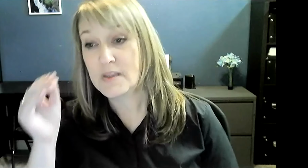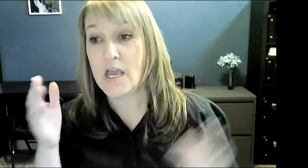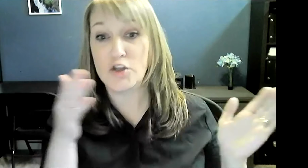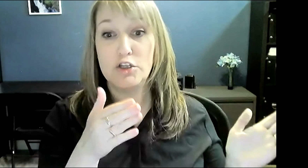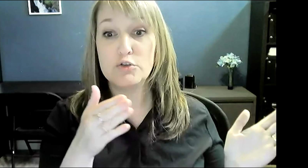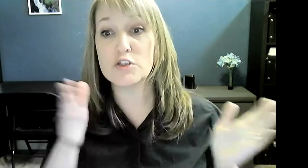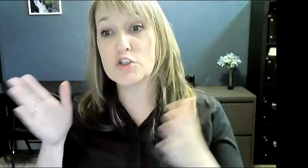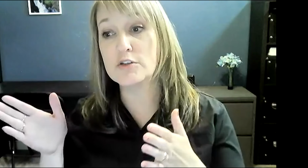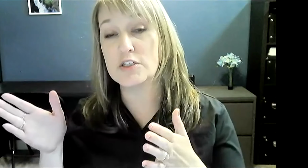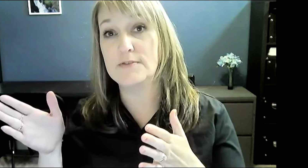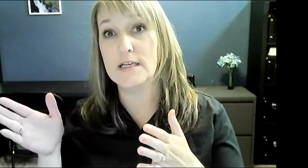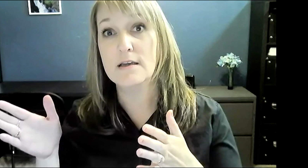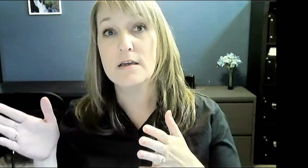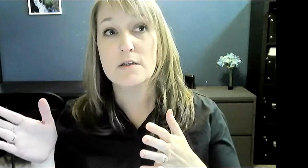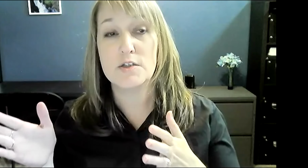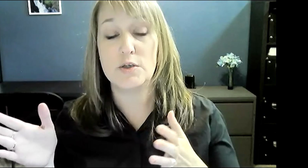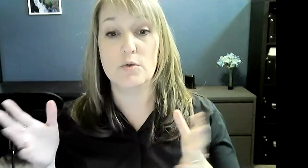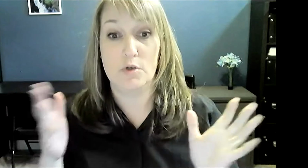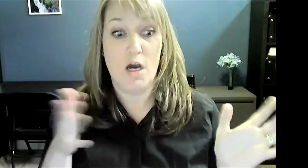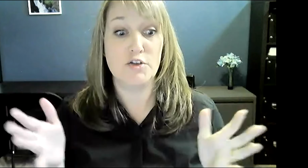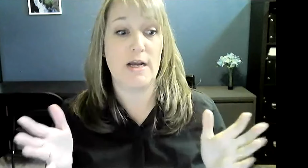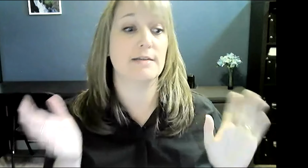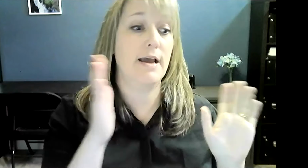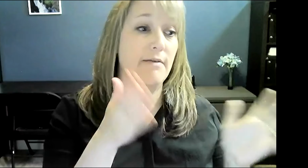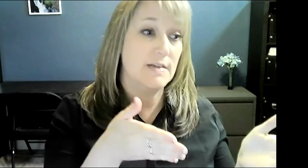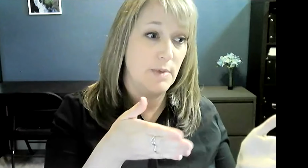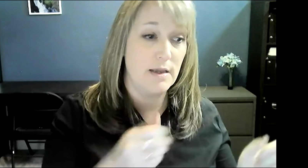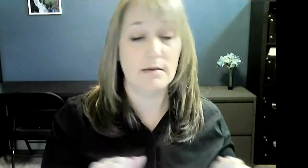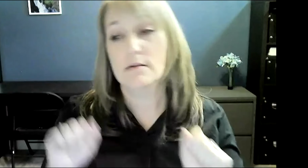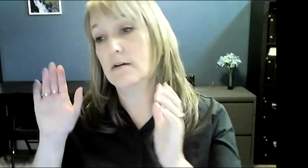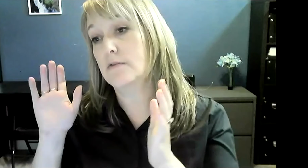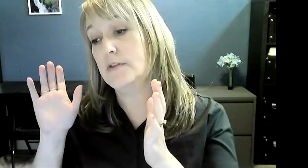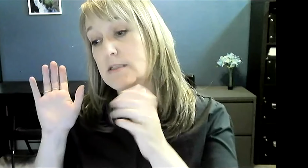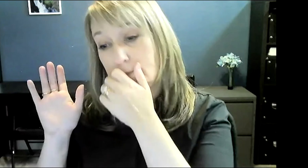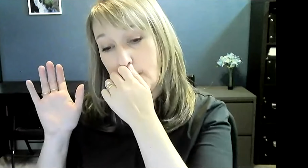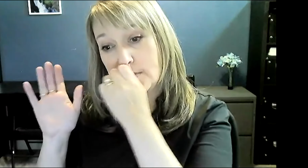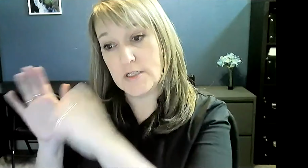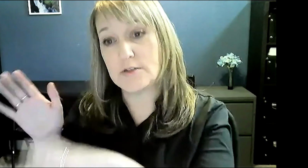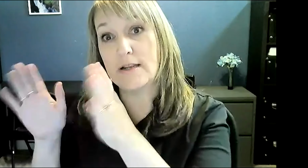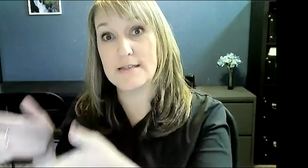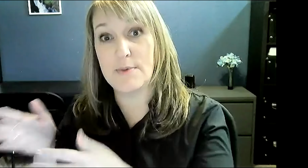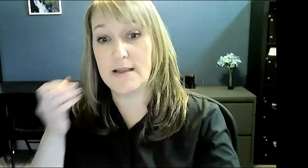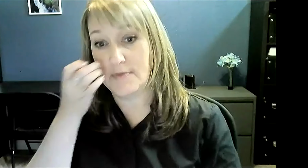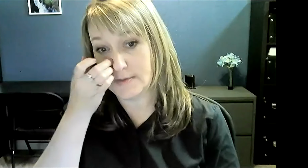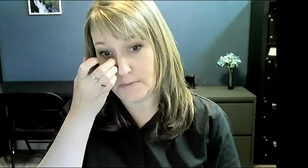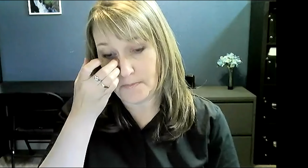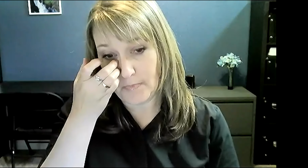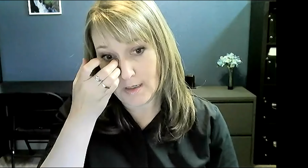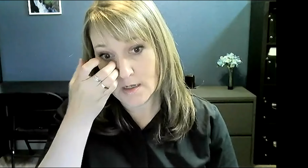And you can use the shoulder shifting to contrast. I have this many of this gender and this many of this one.